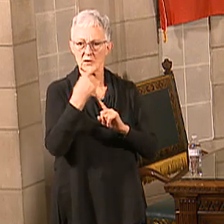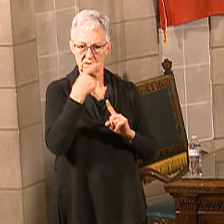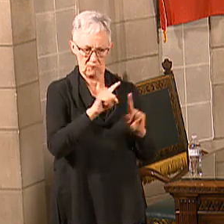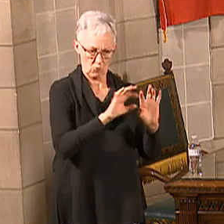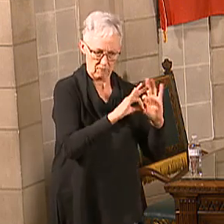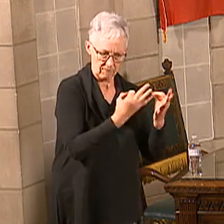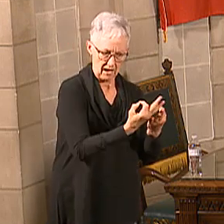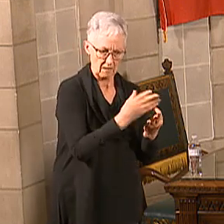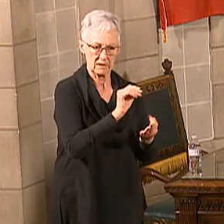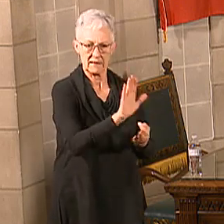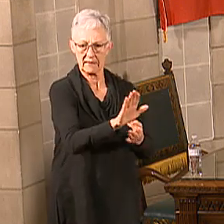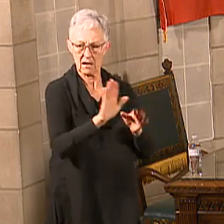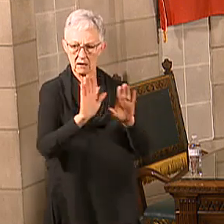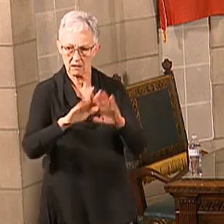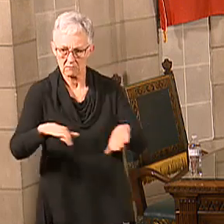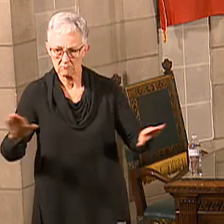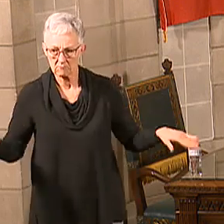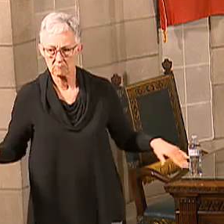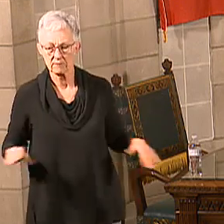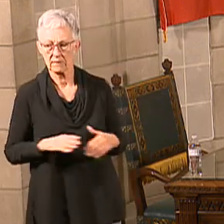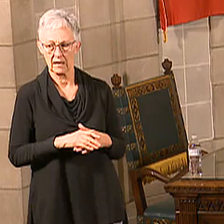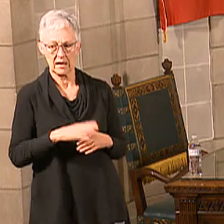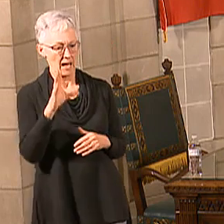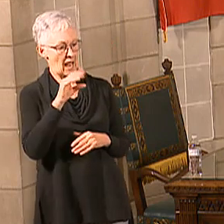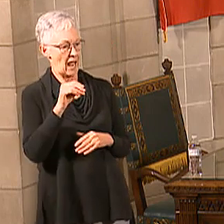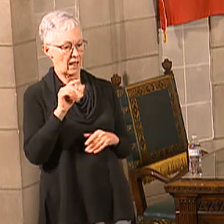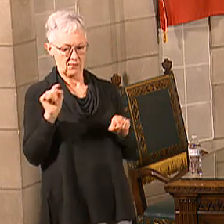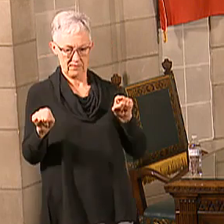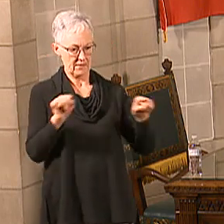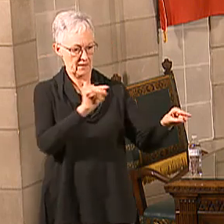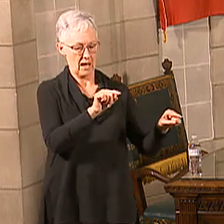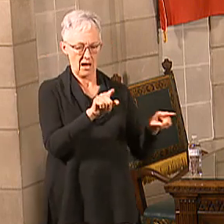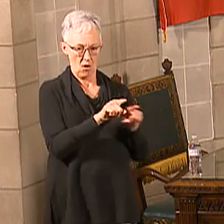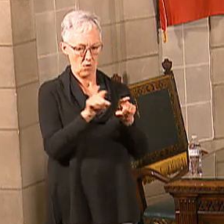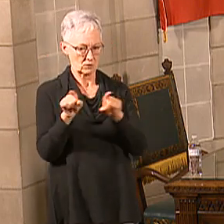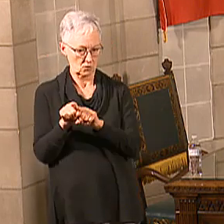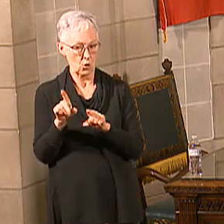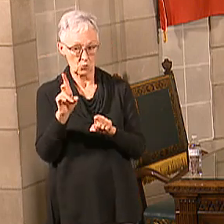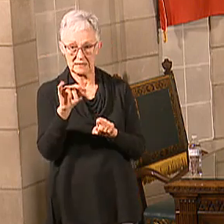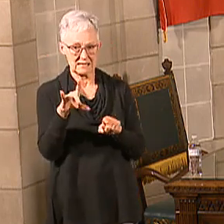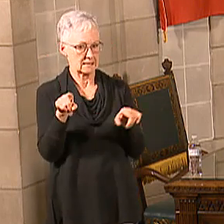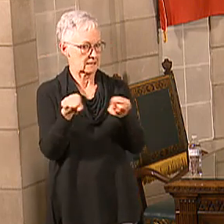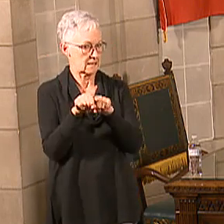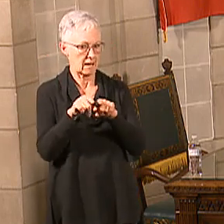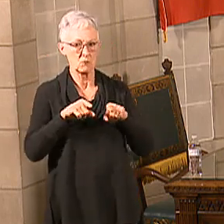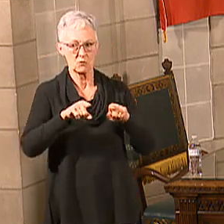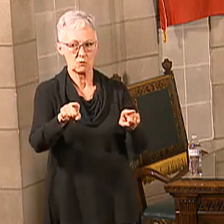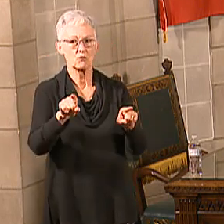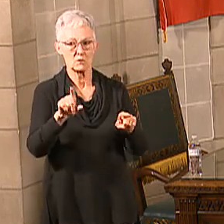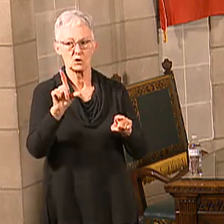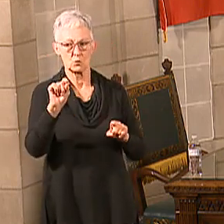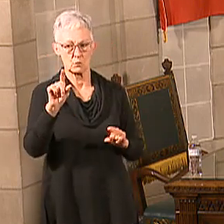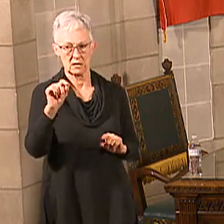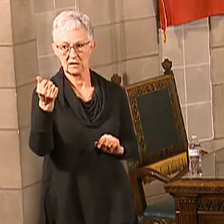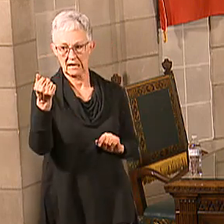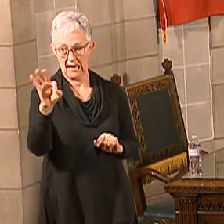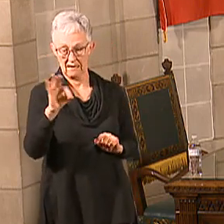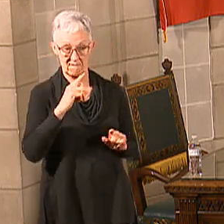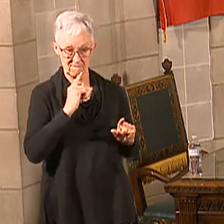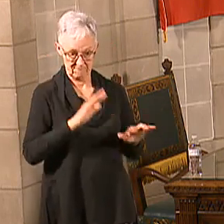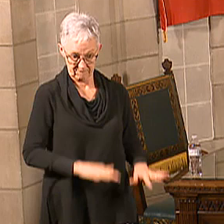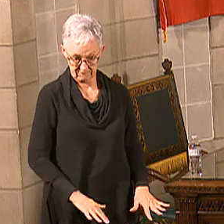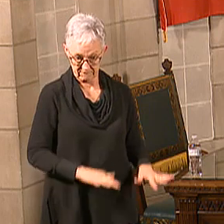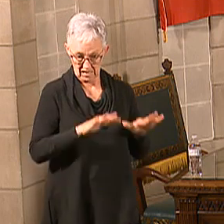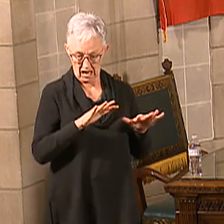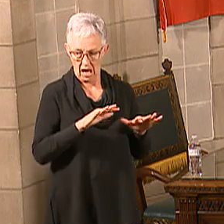they've also provided the leadership and the coordination during the 2019 floods. They have proven themselves to be great